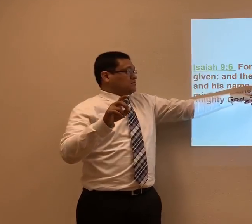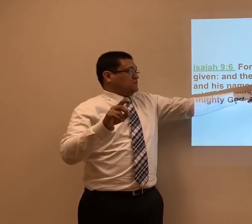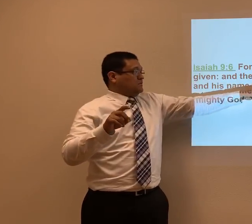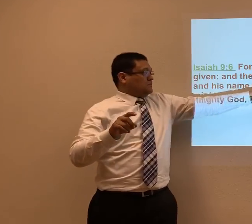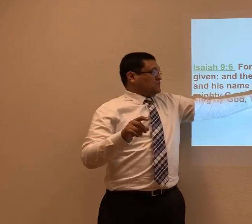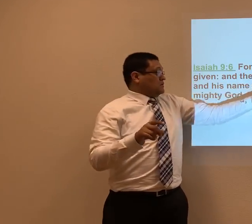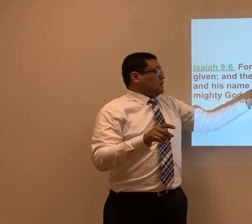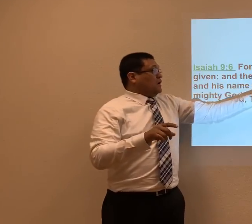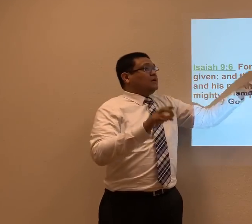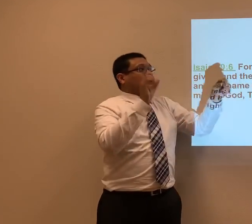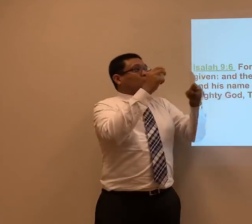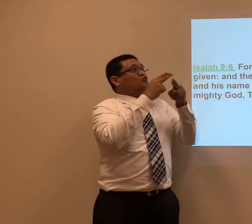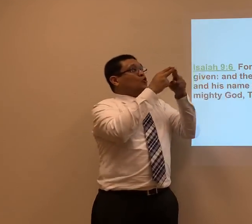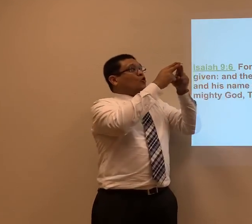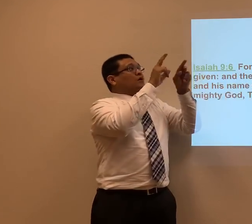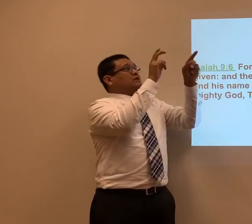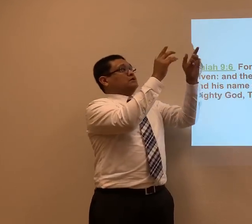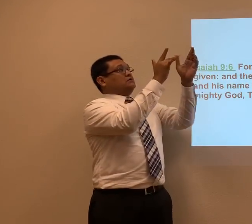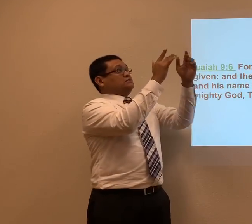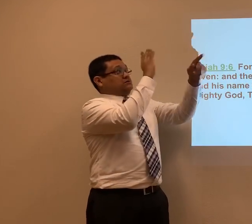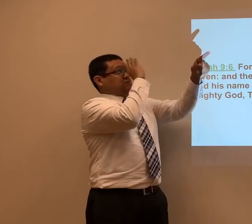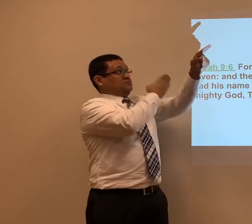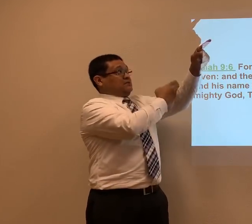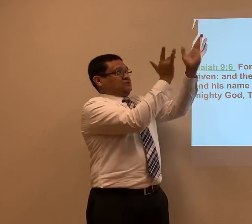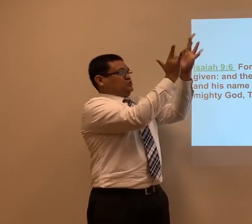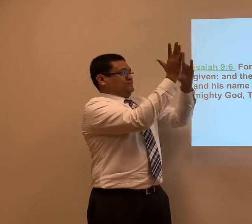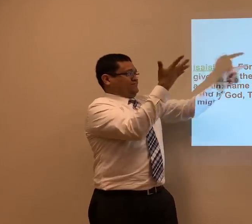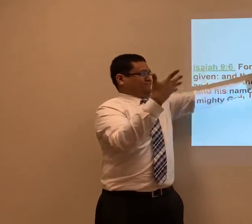Mm-hmm. So it said he shall be called.